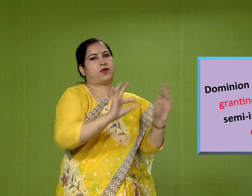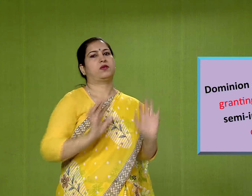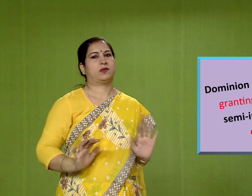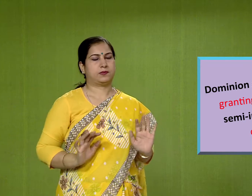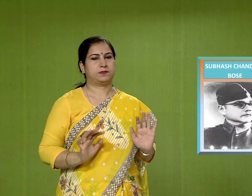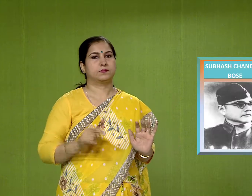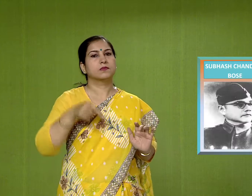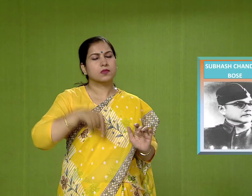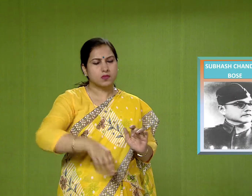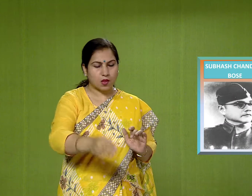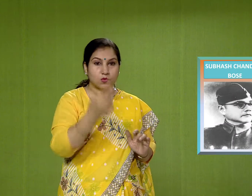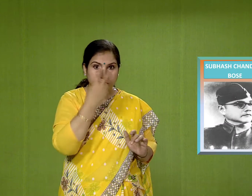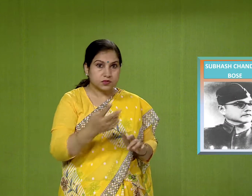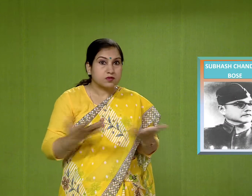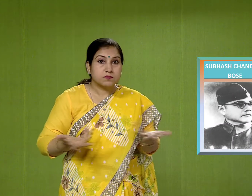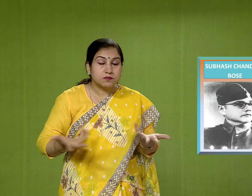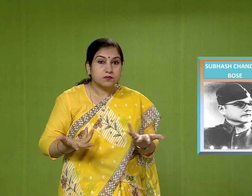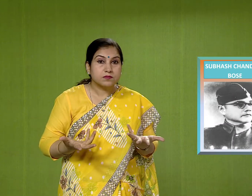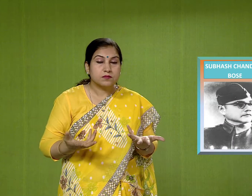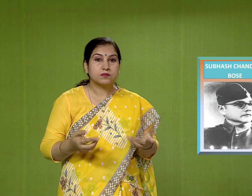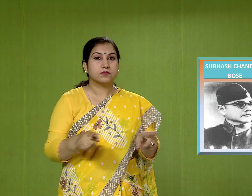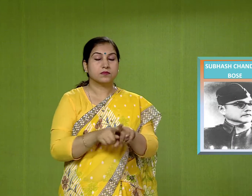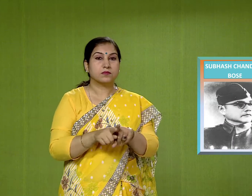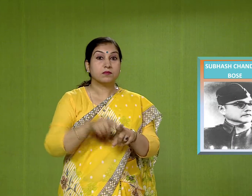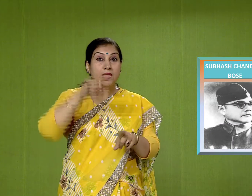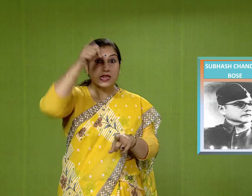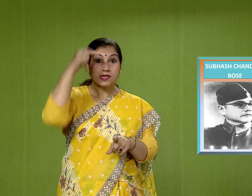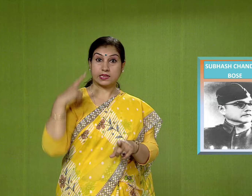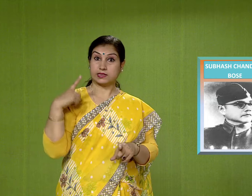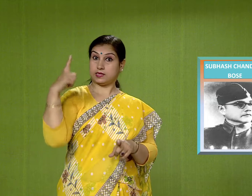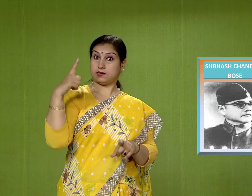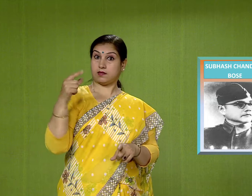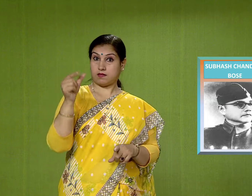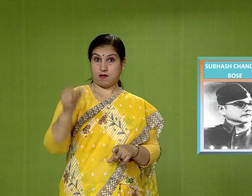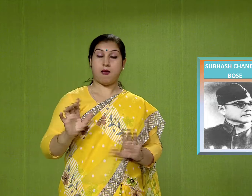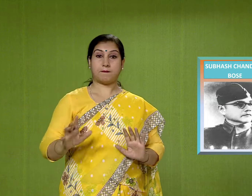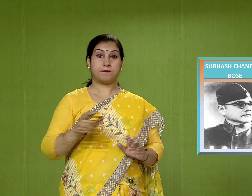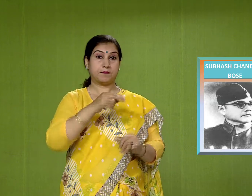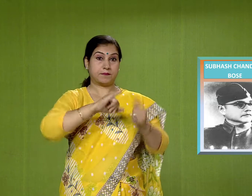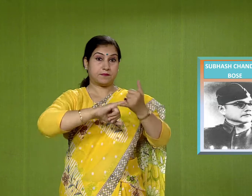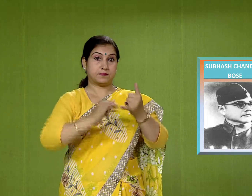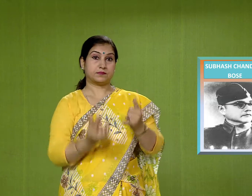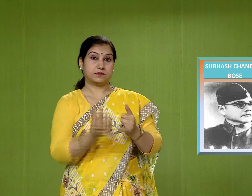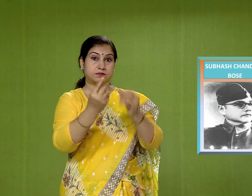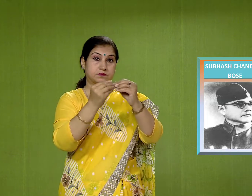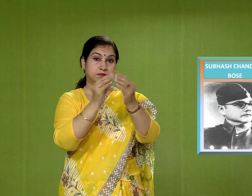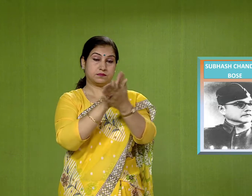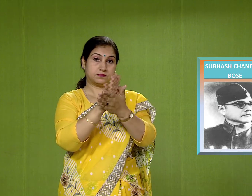Let us now try to learn about a great Indian leader, Subhash Chandra